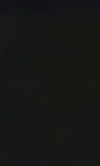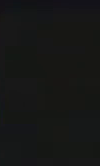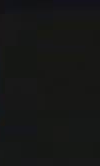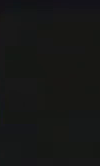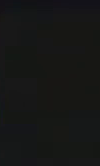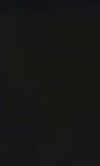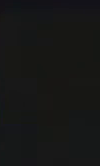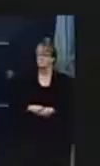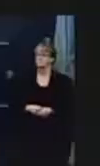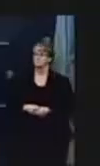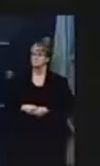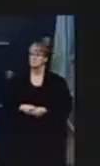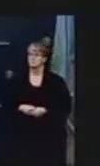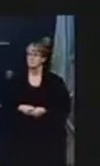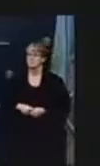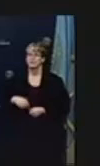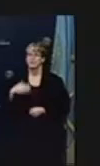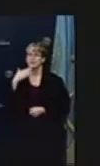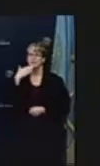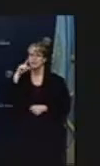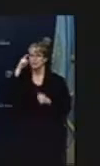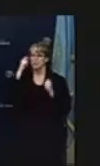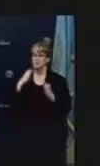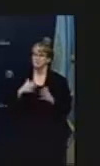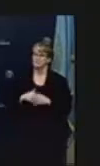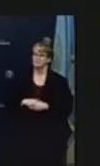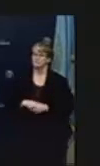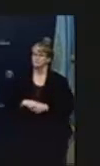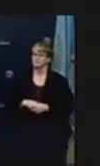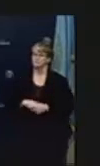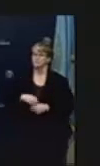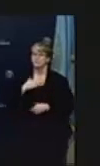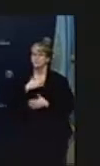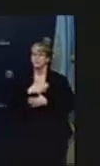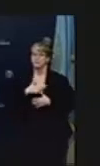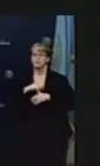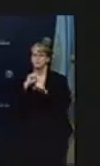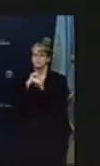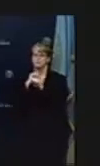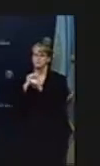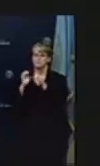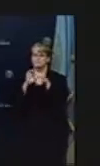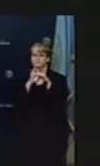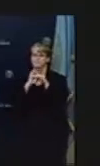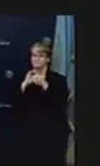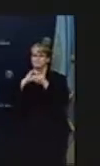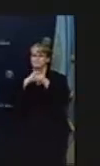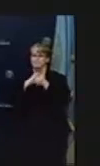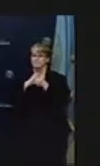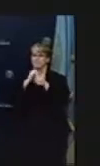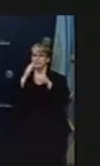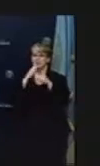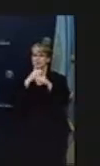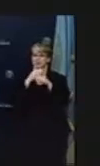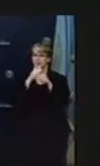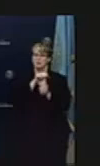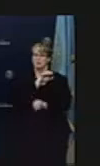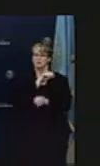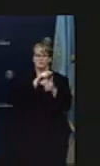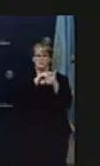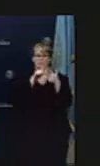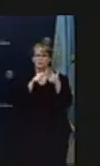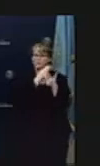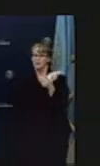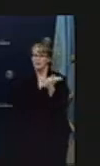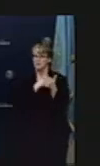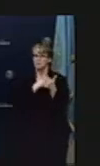Thank you, Governor. We really appreciate the ongoing collaboration, spirit of cooperation between Sanford, Avera, and the State